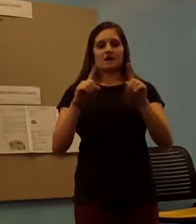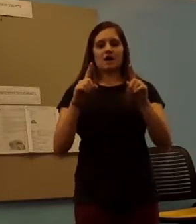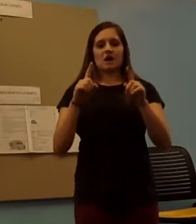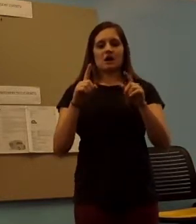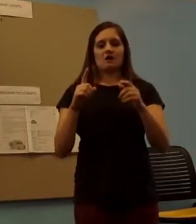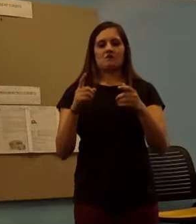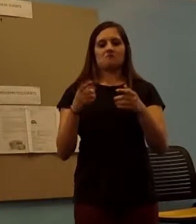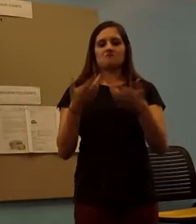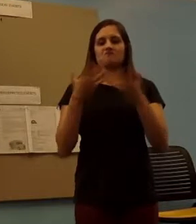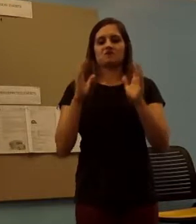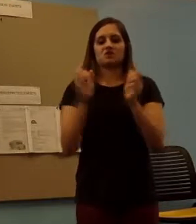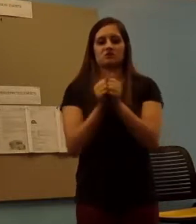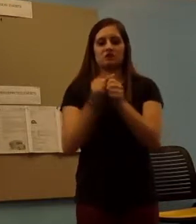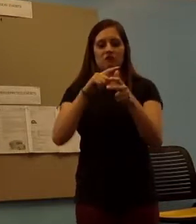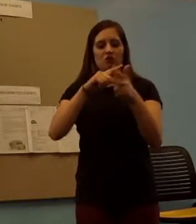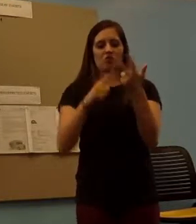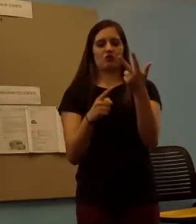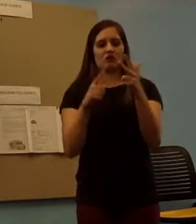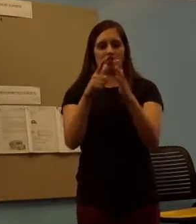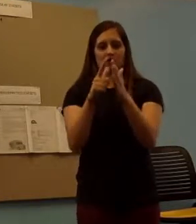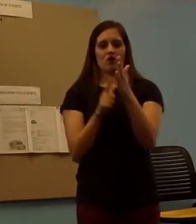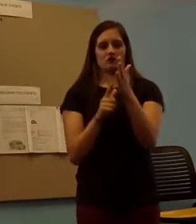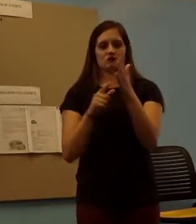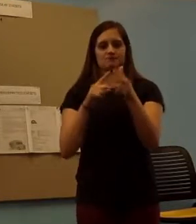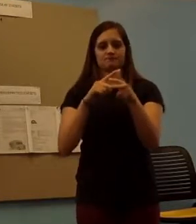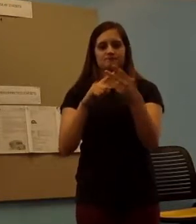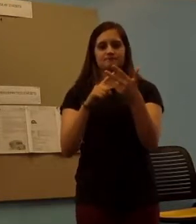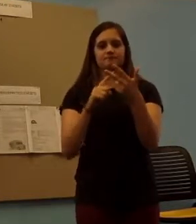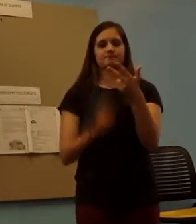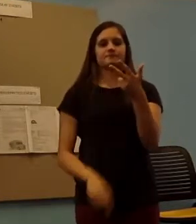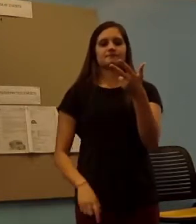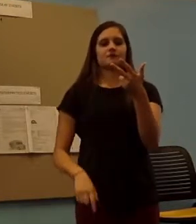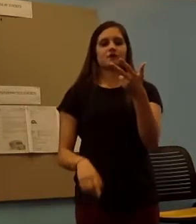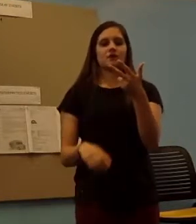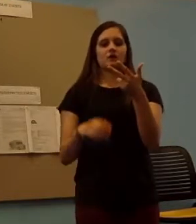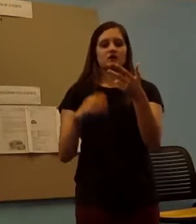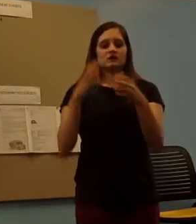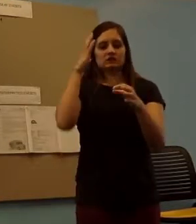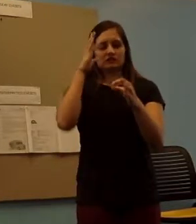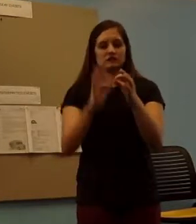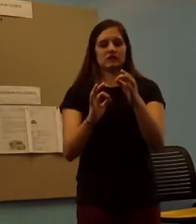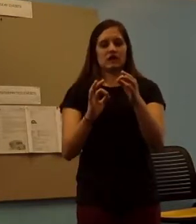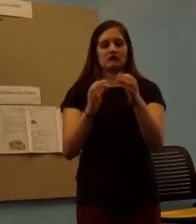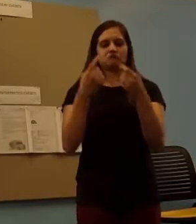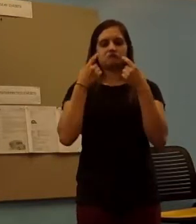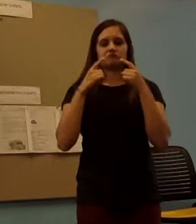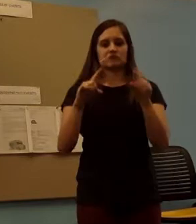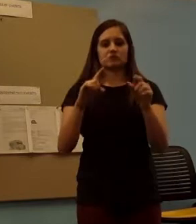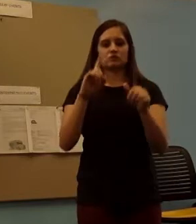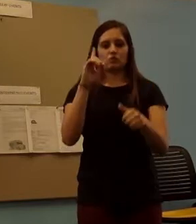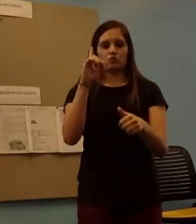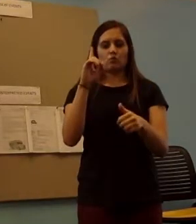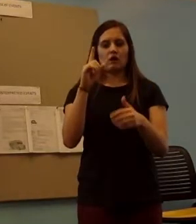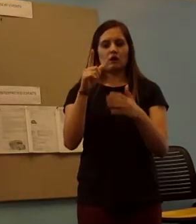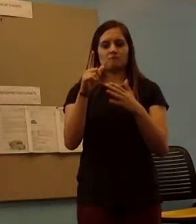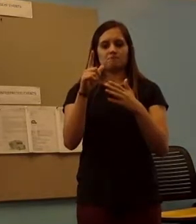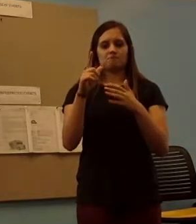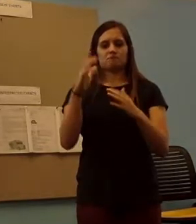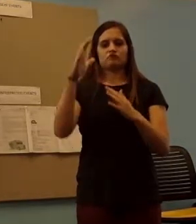legs good, but 2 legs are better. And then the very final law, which the book ends with, is all animals